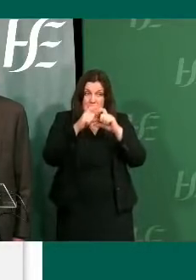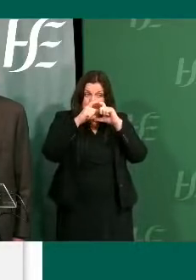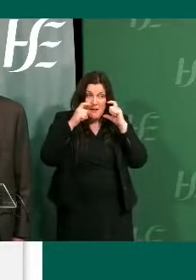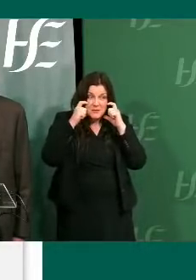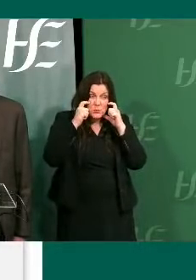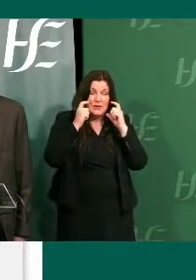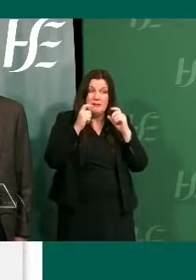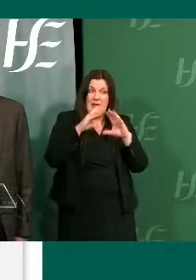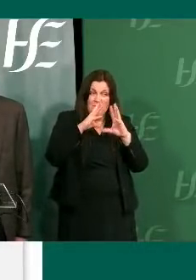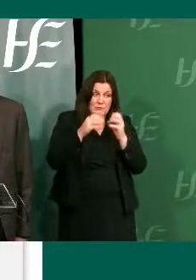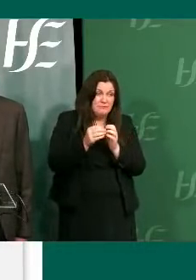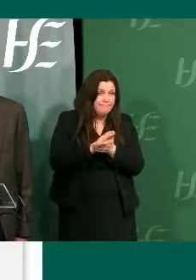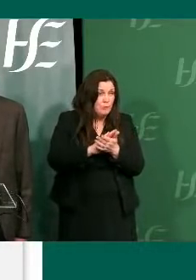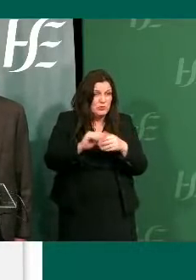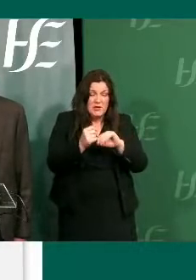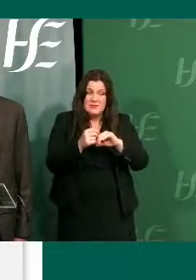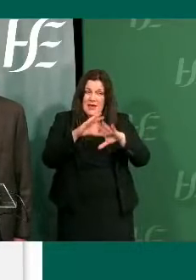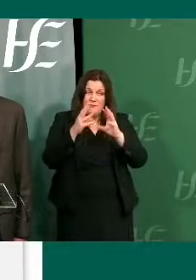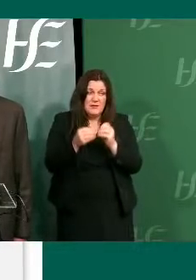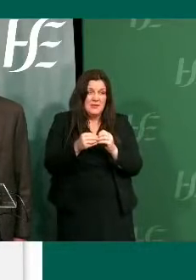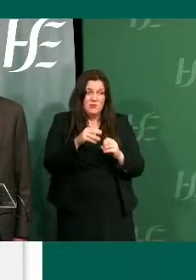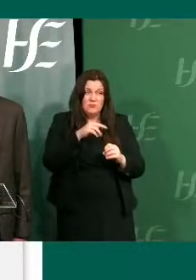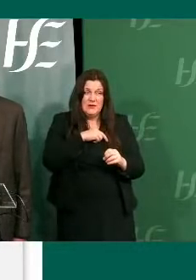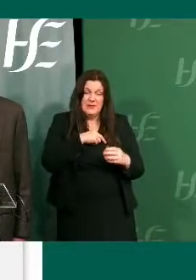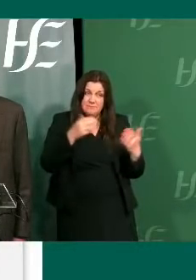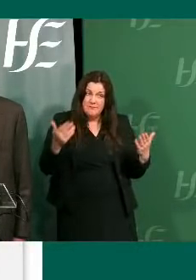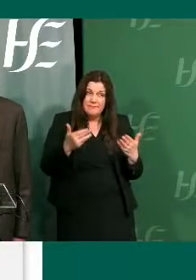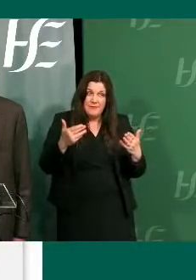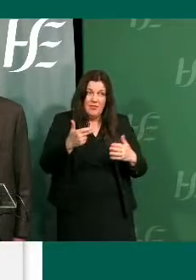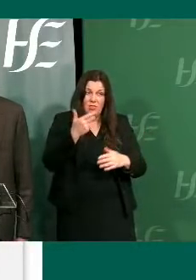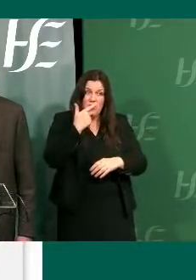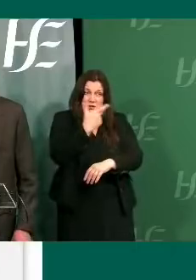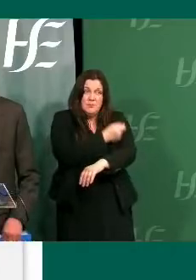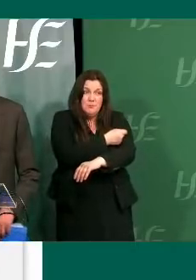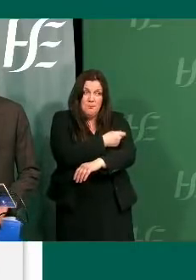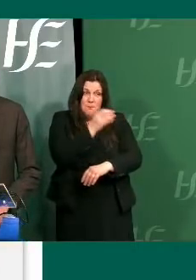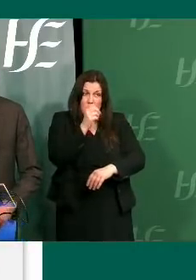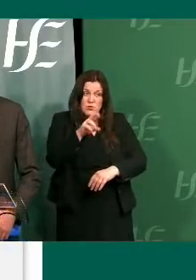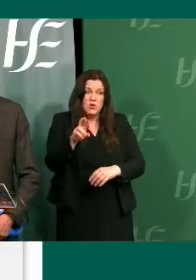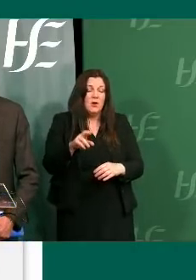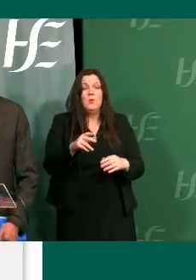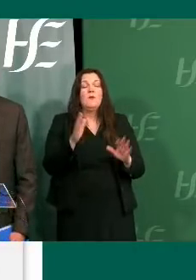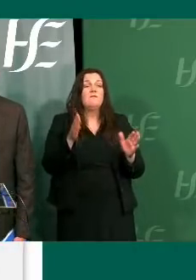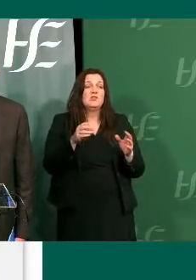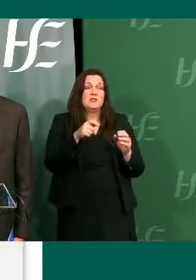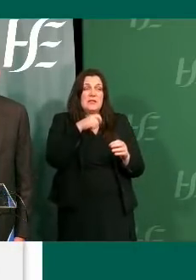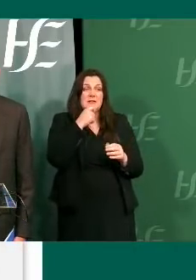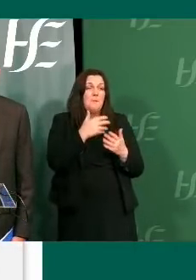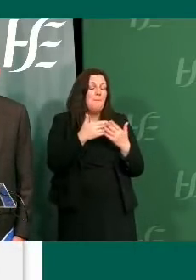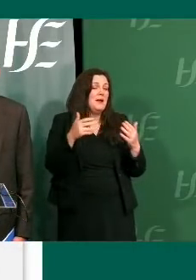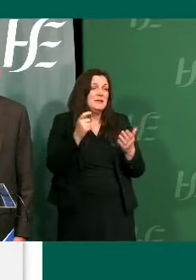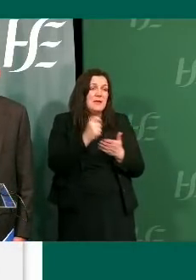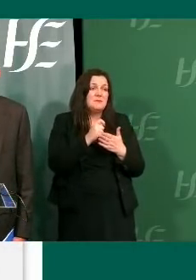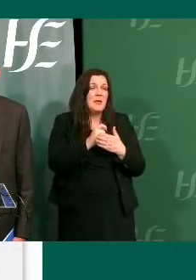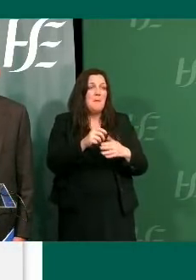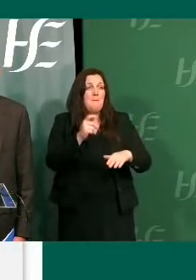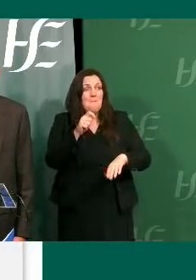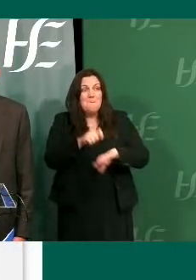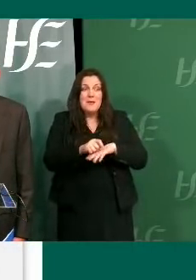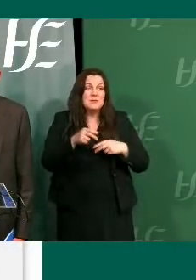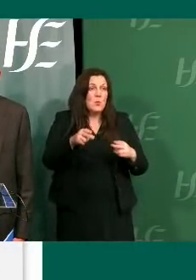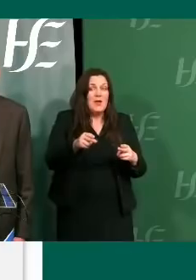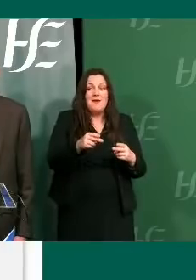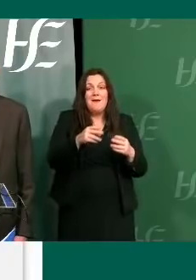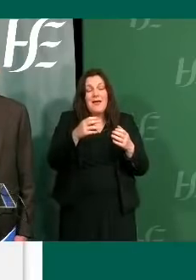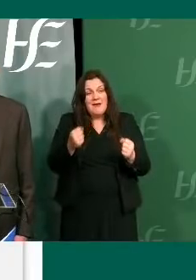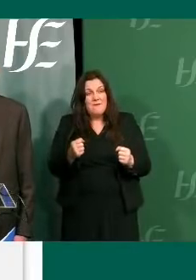immunity necessitates booster campaign, as we're underway now. And as we've said many times, prevention of infection in the first place through all those